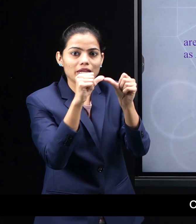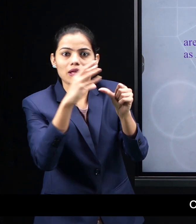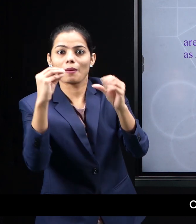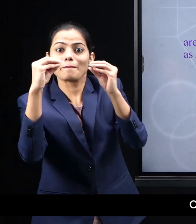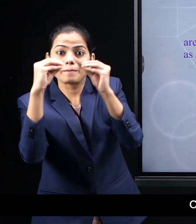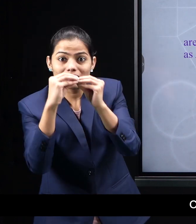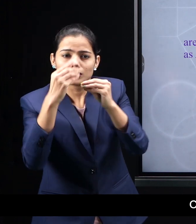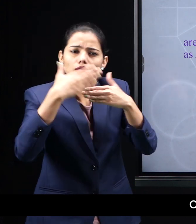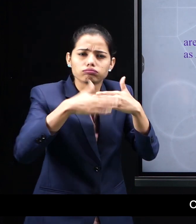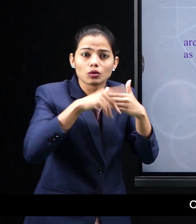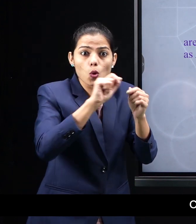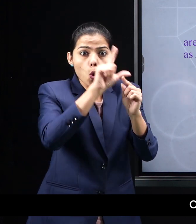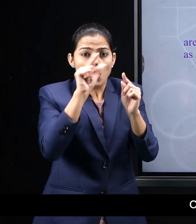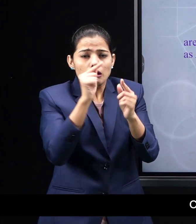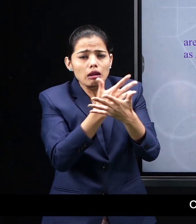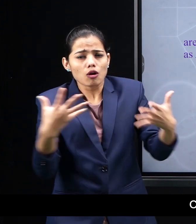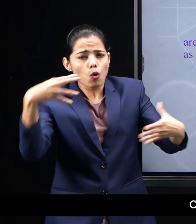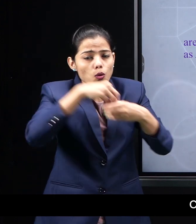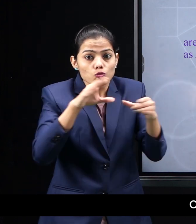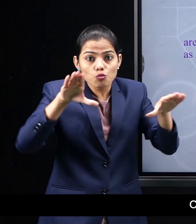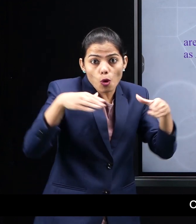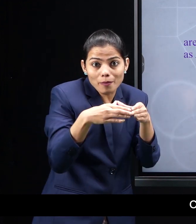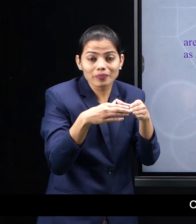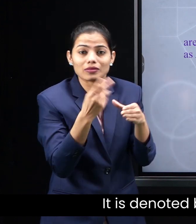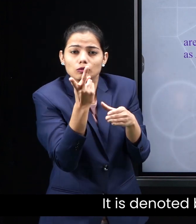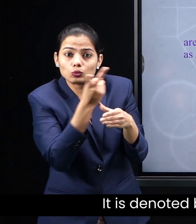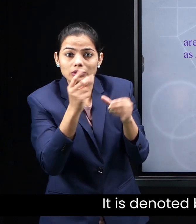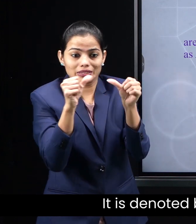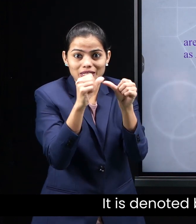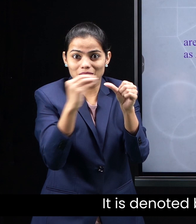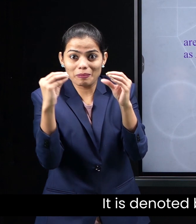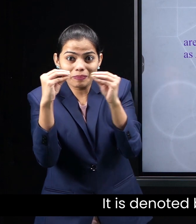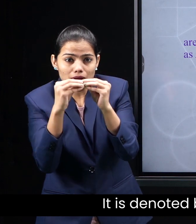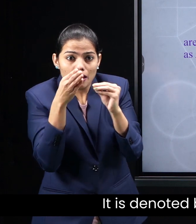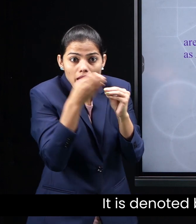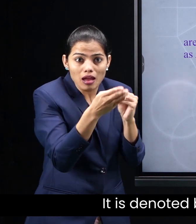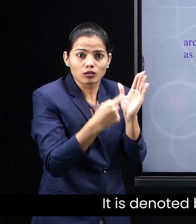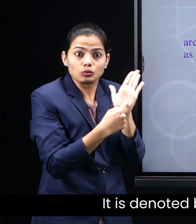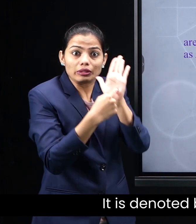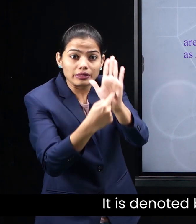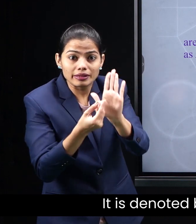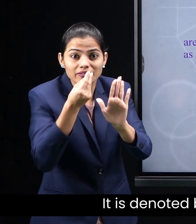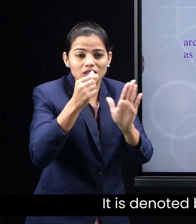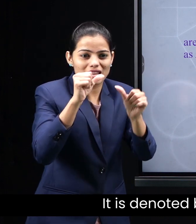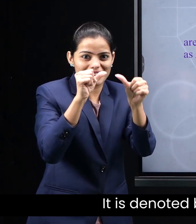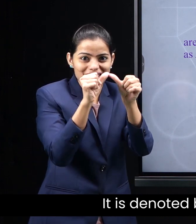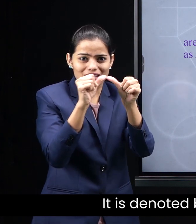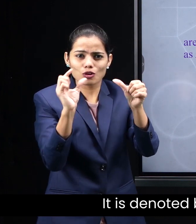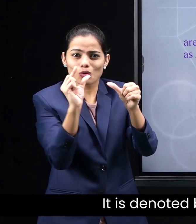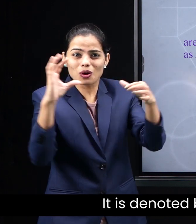to both A and B. It is denoted by A intersection B and read